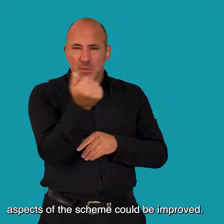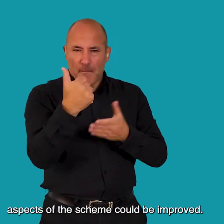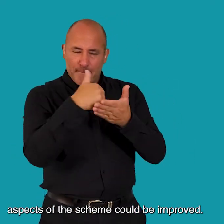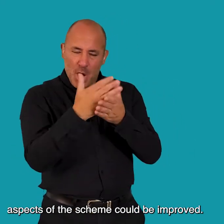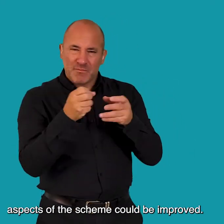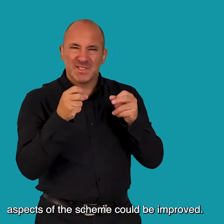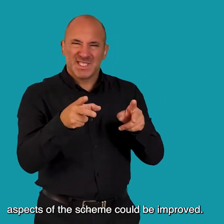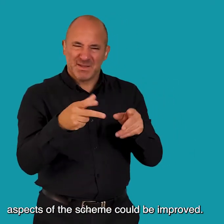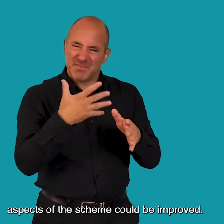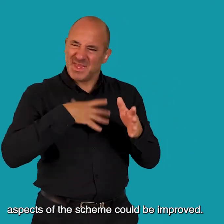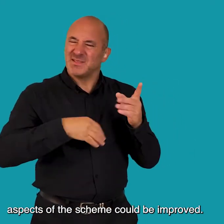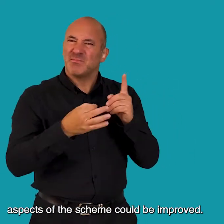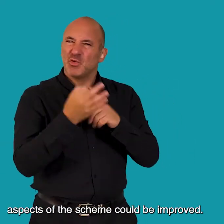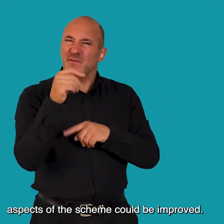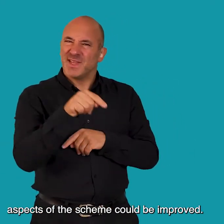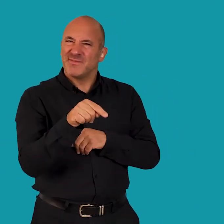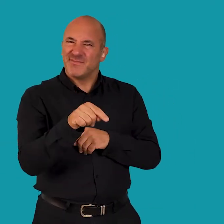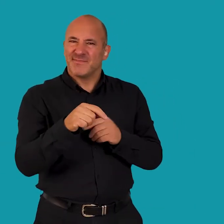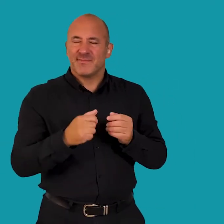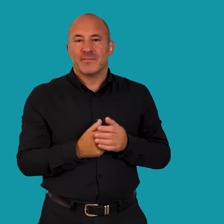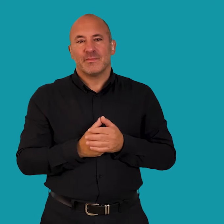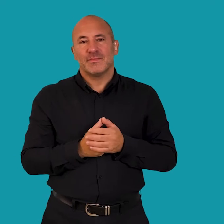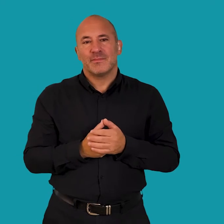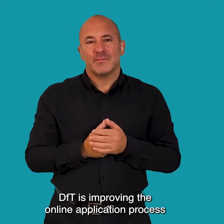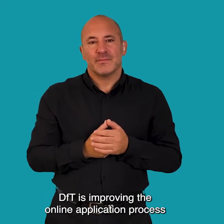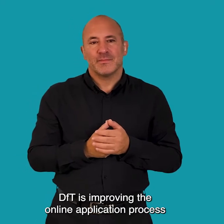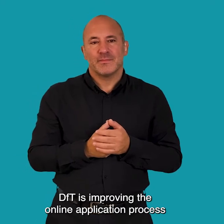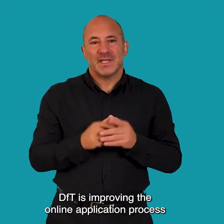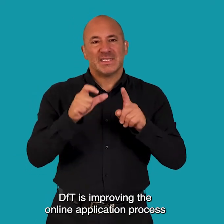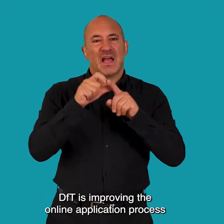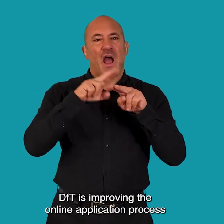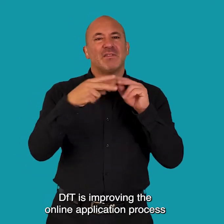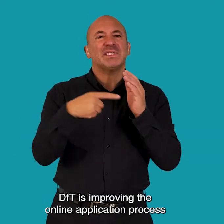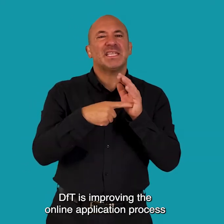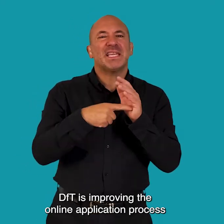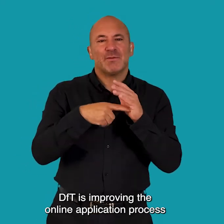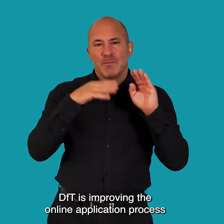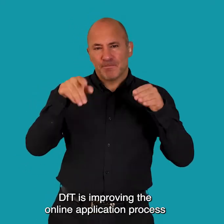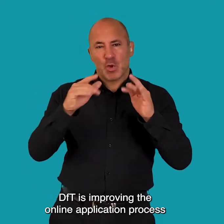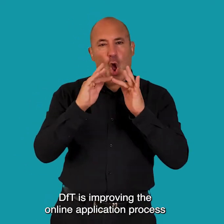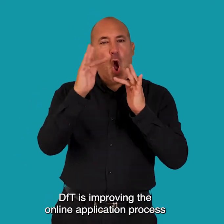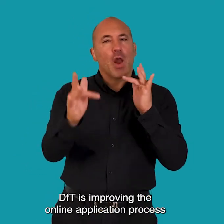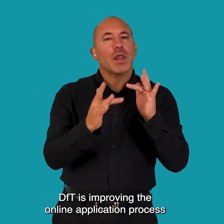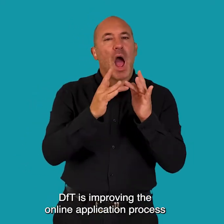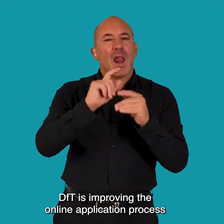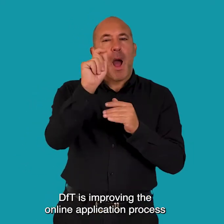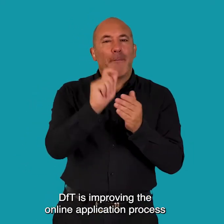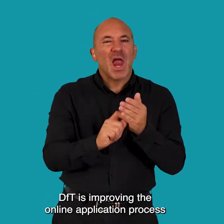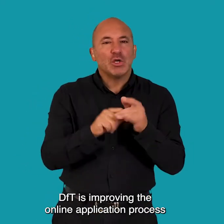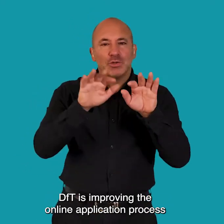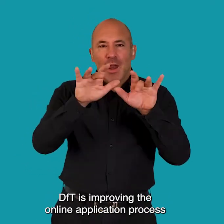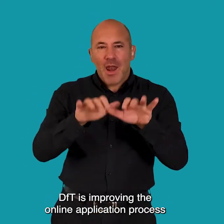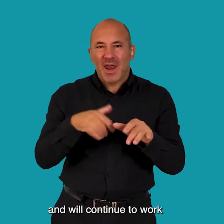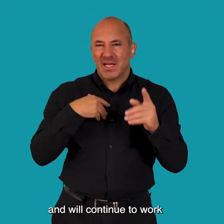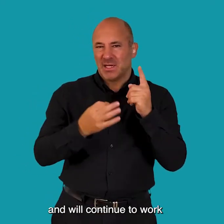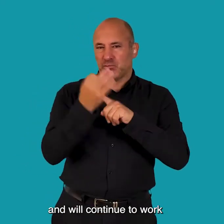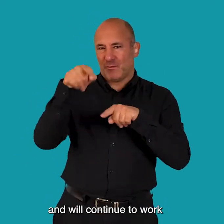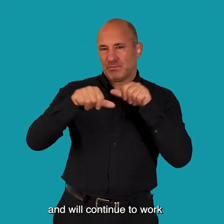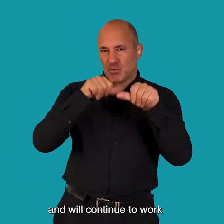of the scheme could be improved. DFT is improving the online application process and will continue